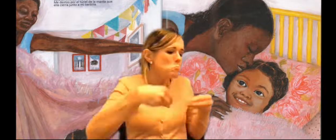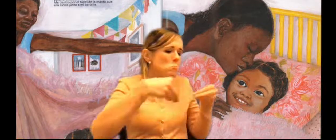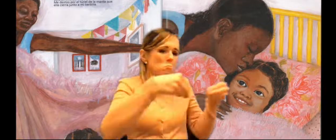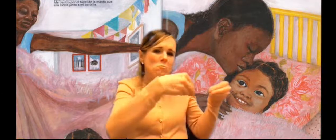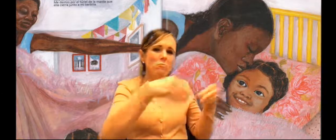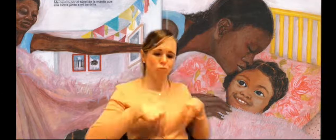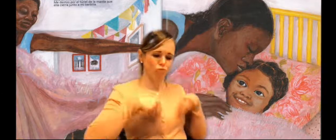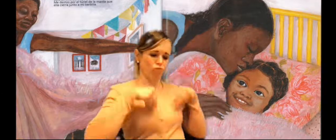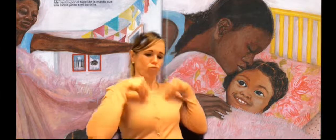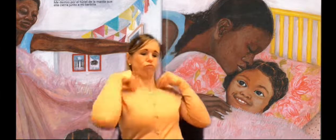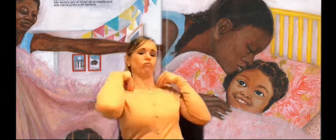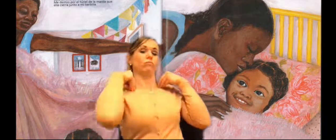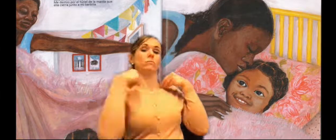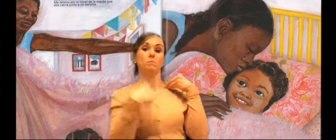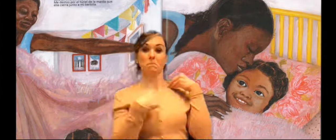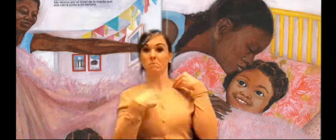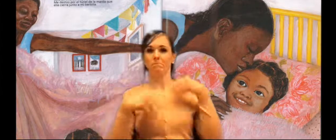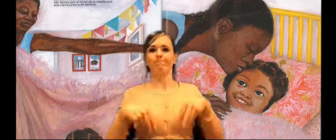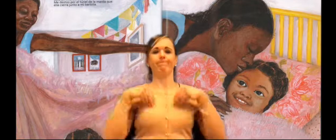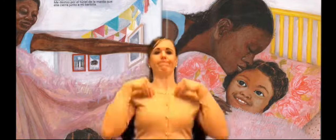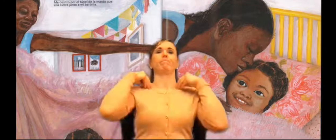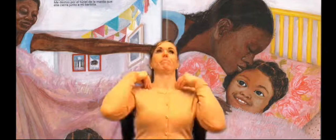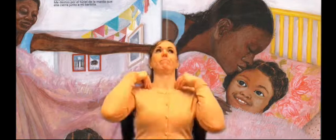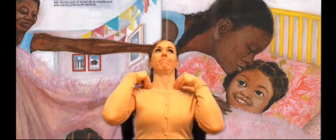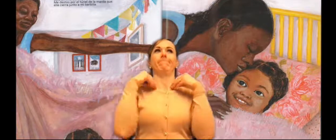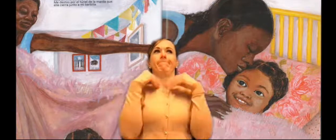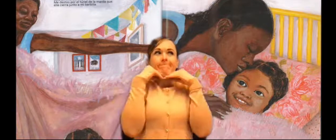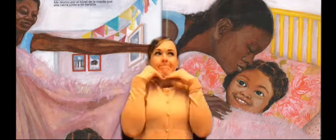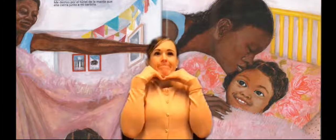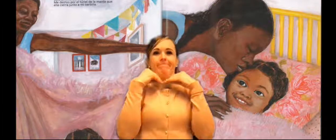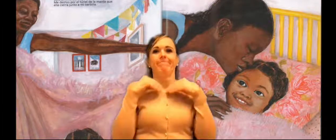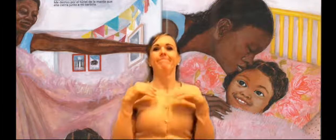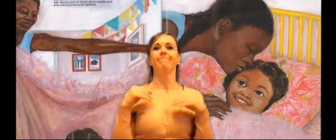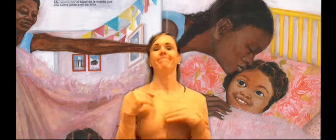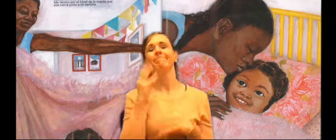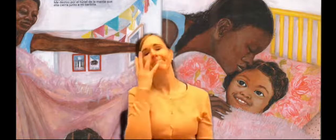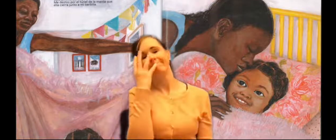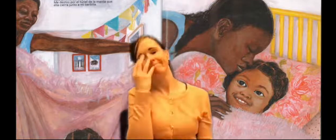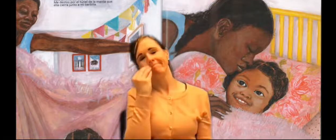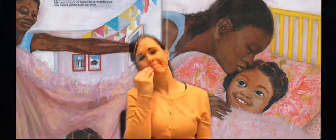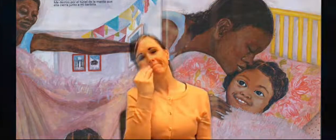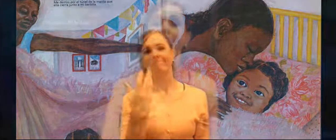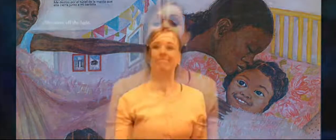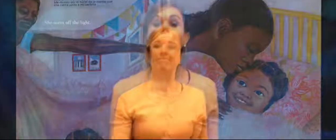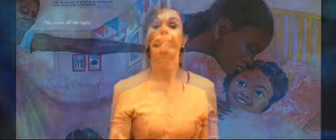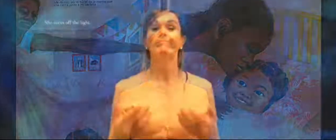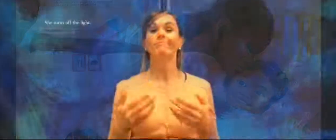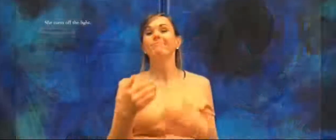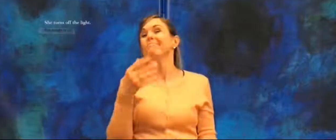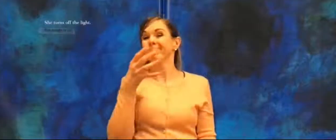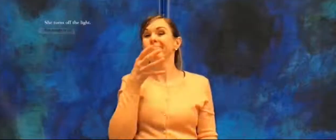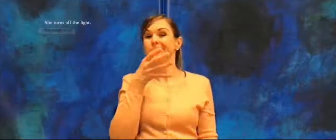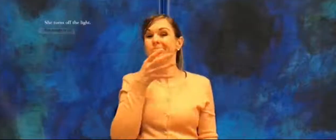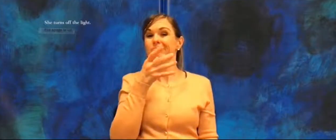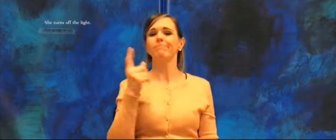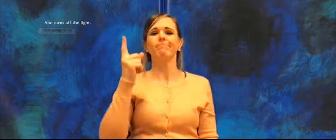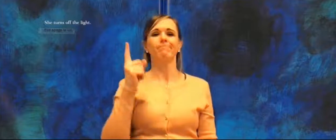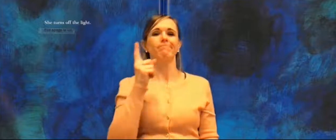So Mama, she pulls the blanket up. She pulls it up on me, right up to my chin, so I can